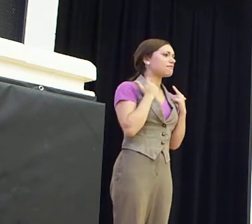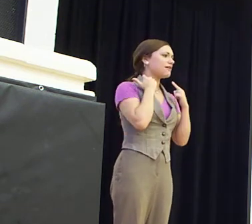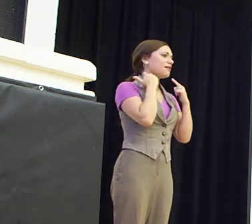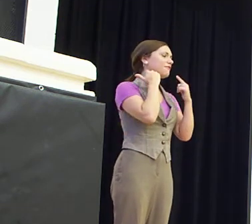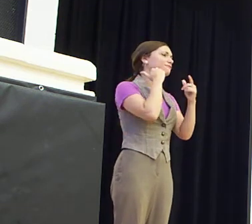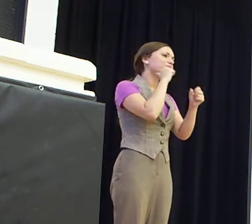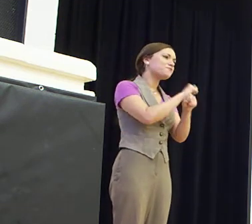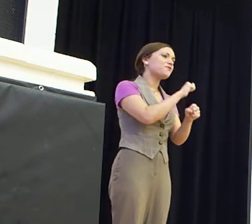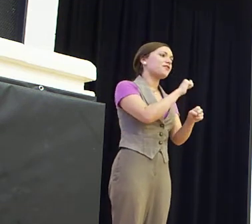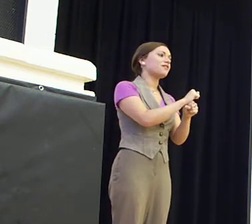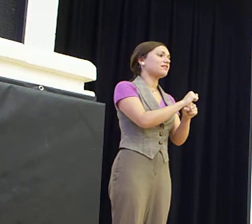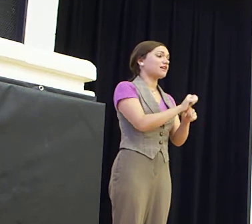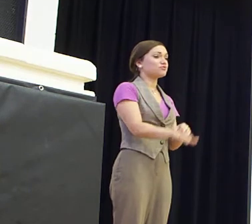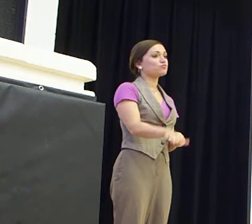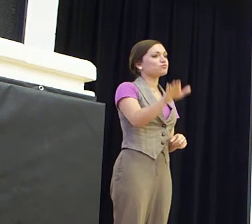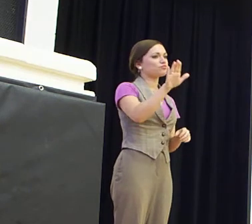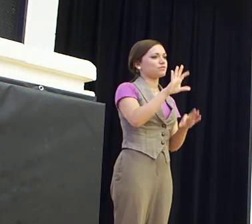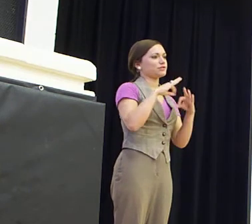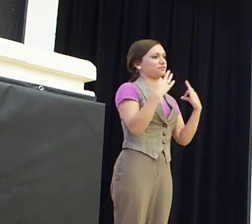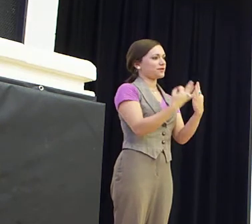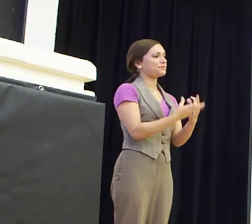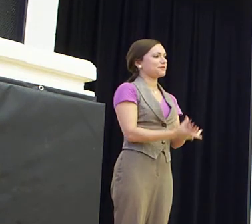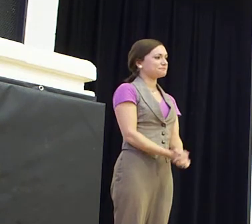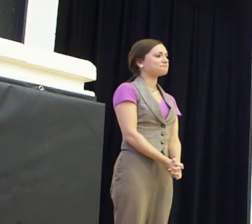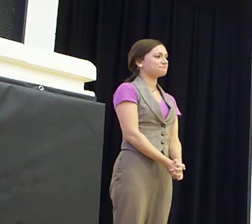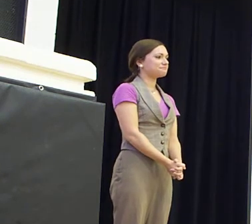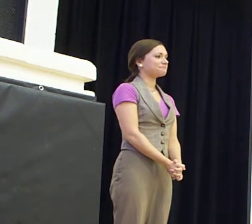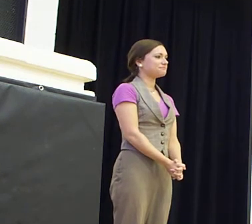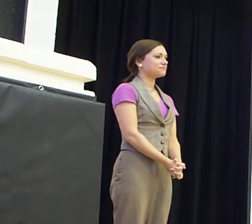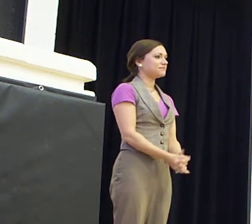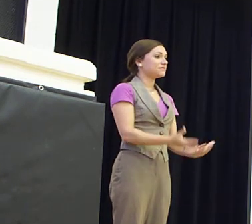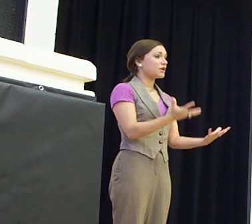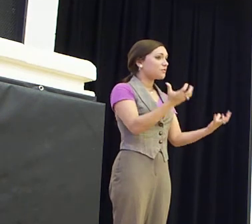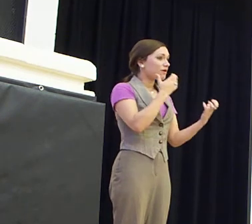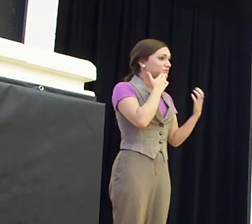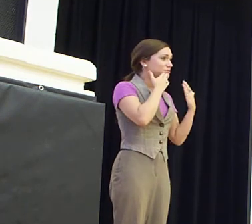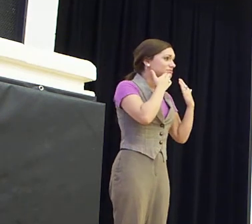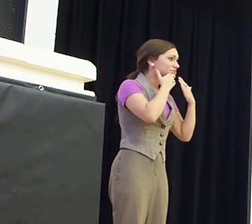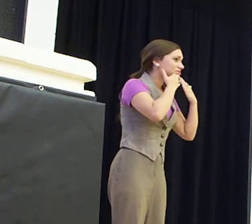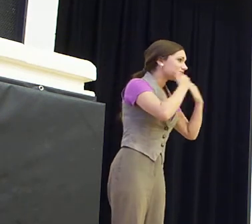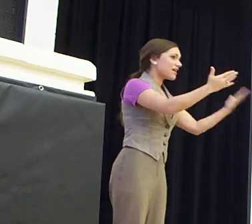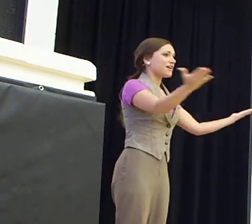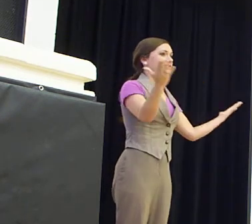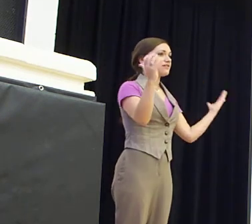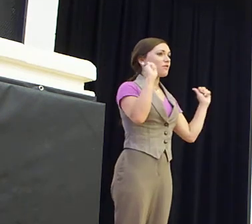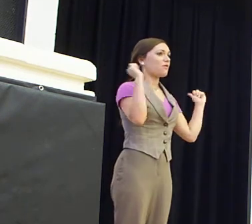work and to raise a family. So I want to thank everybody who's here today,